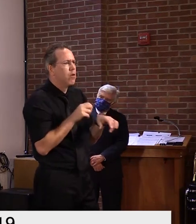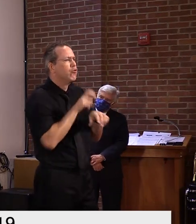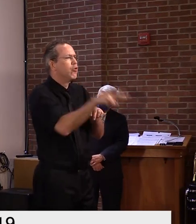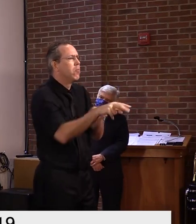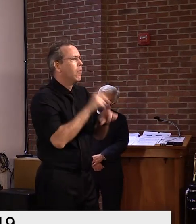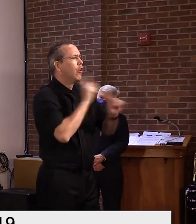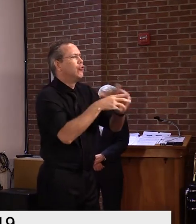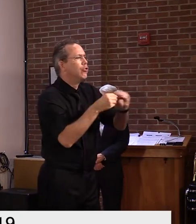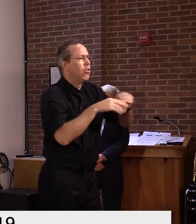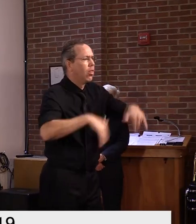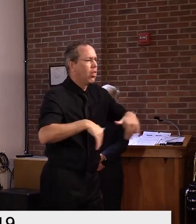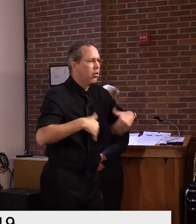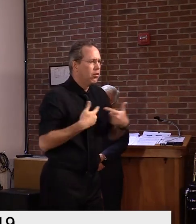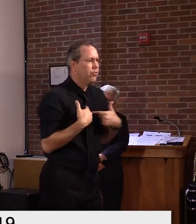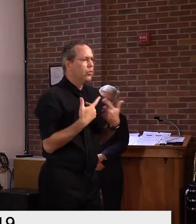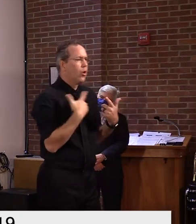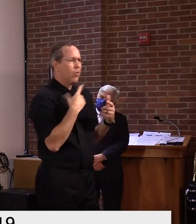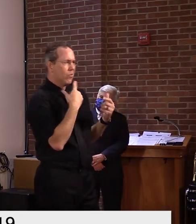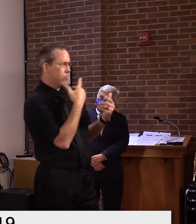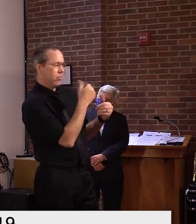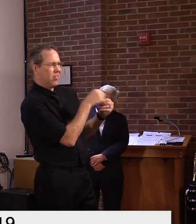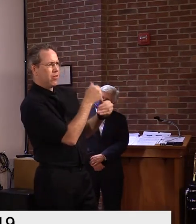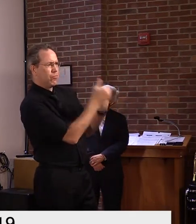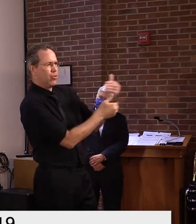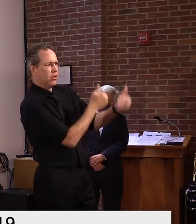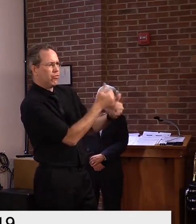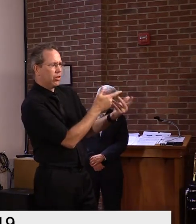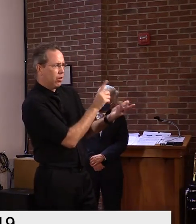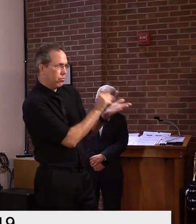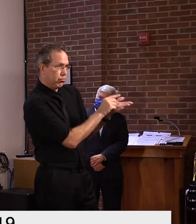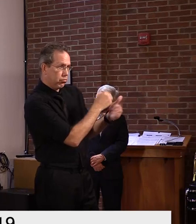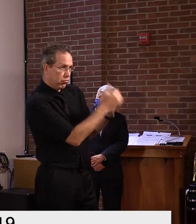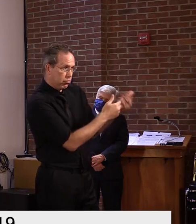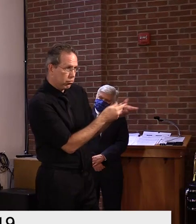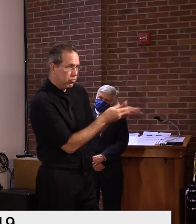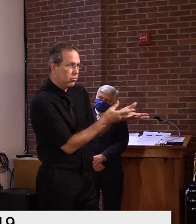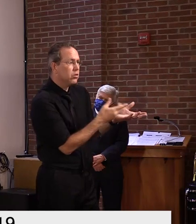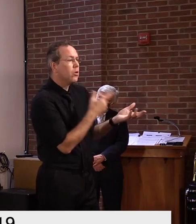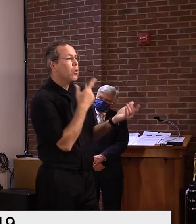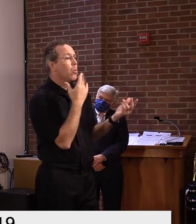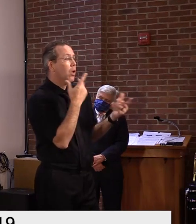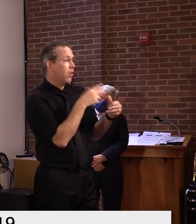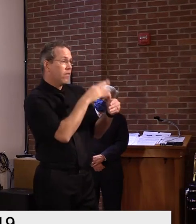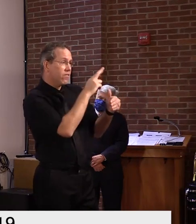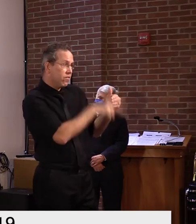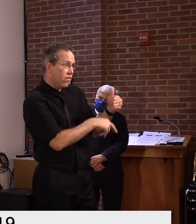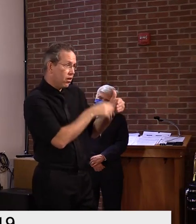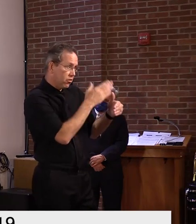epidemiologic part of the investigation until further notice.